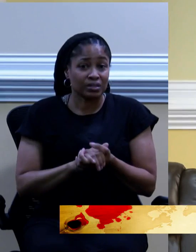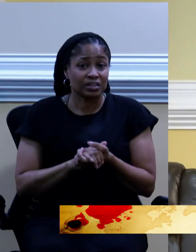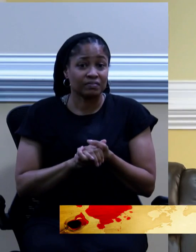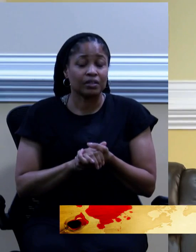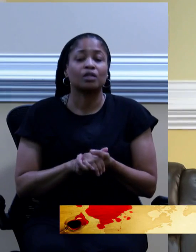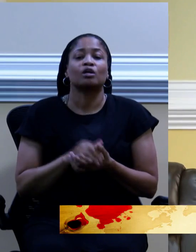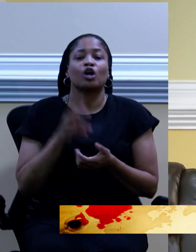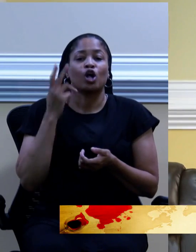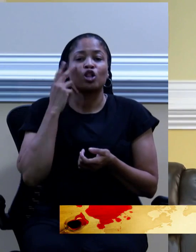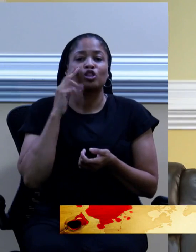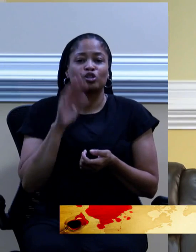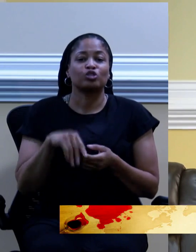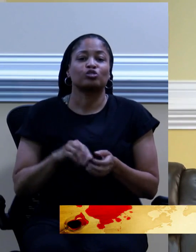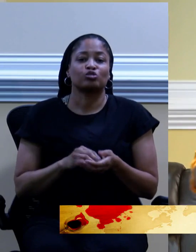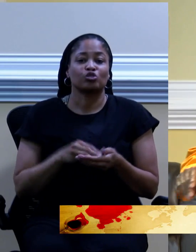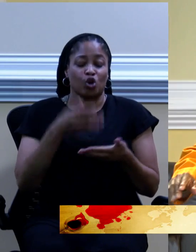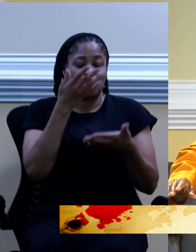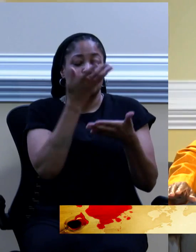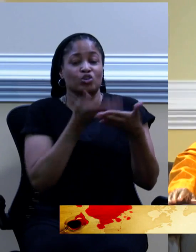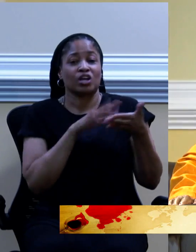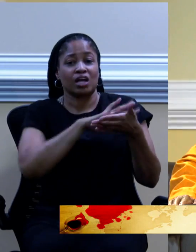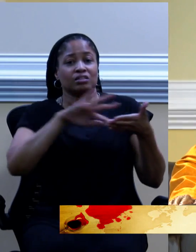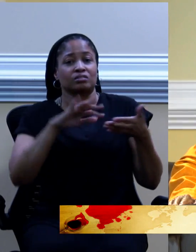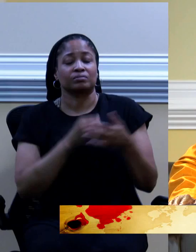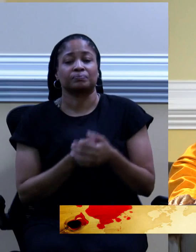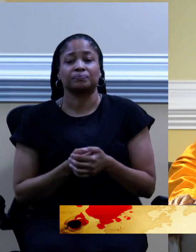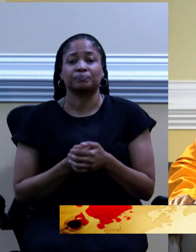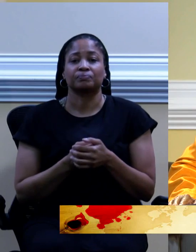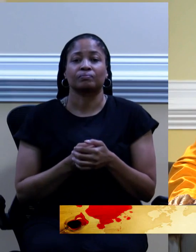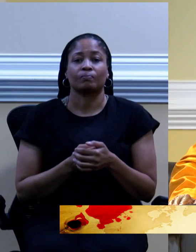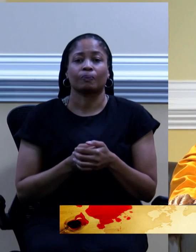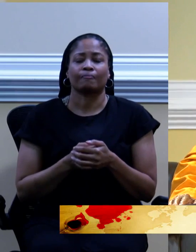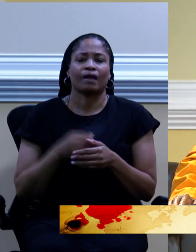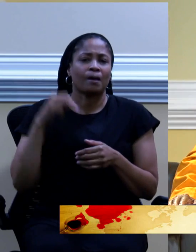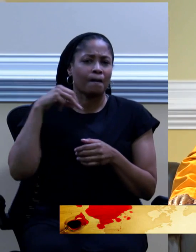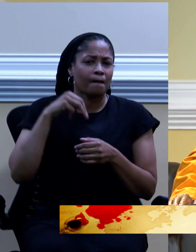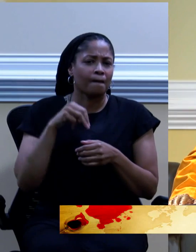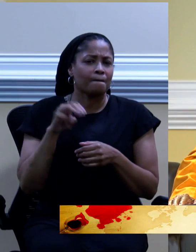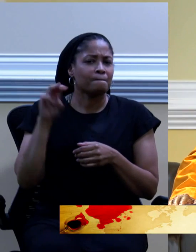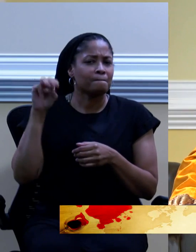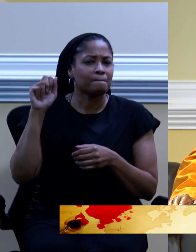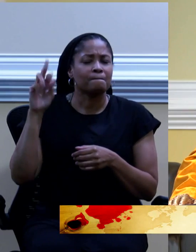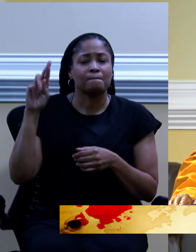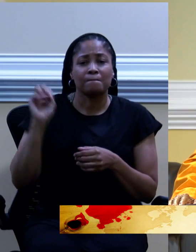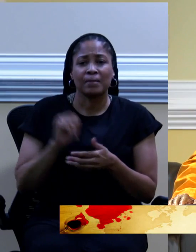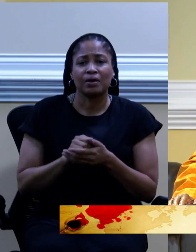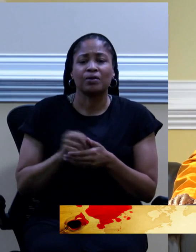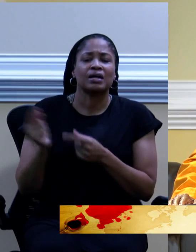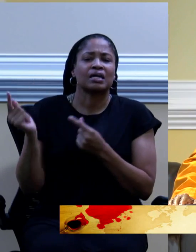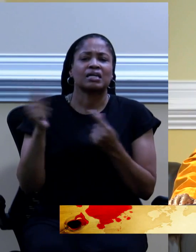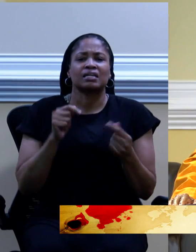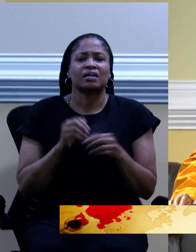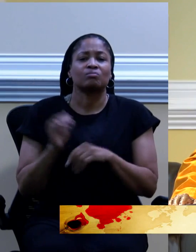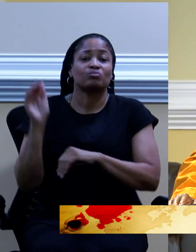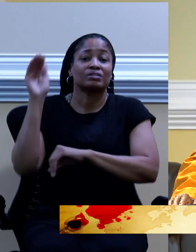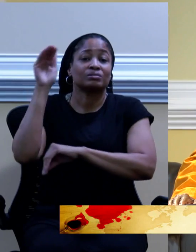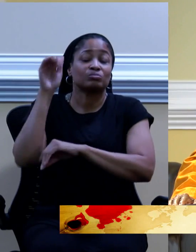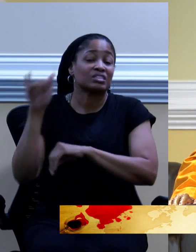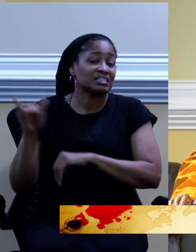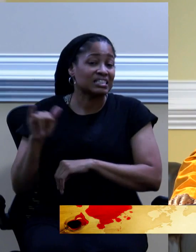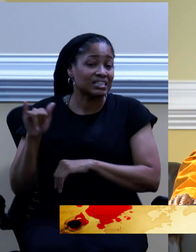Magdalene when? Early. Uh-huh. When it was yet dark. When it was yet dark. I'm going to interpret that word